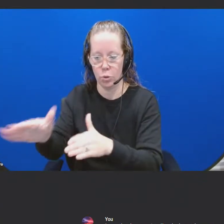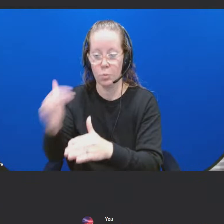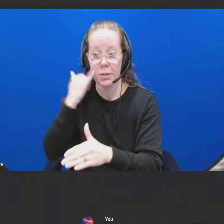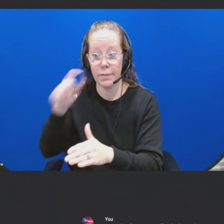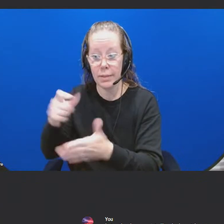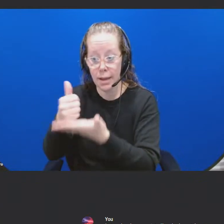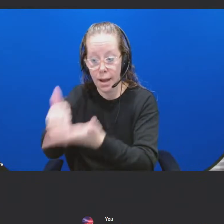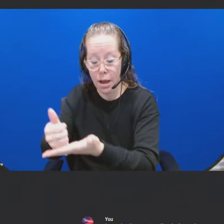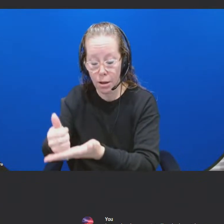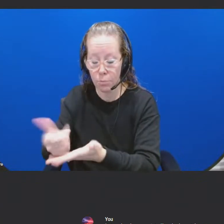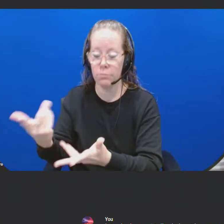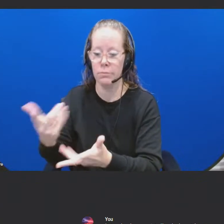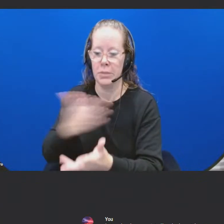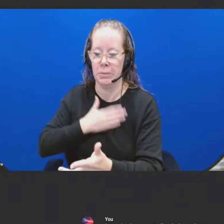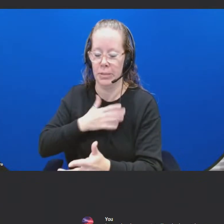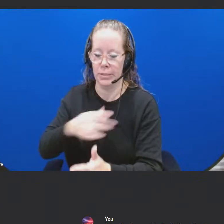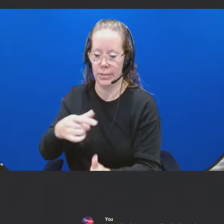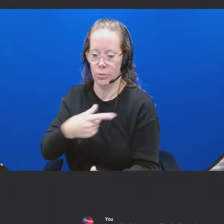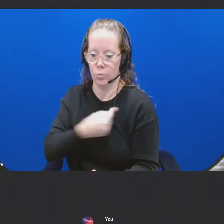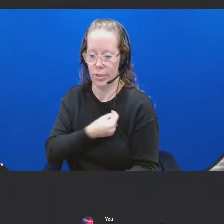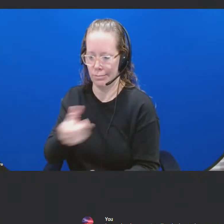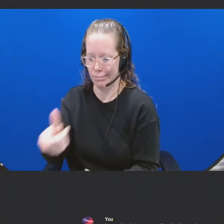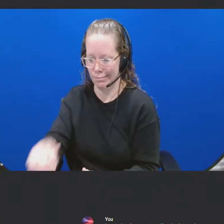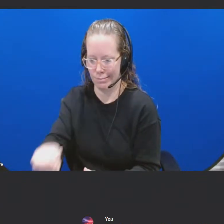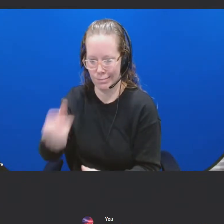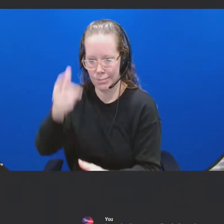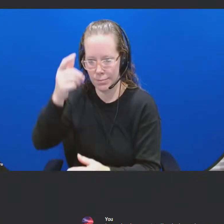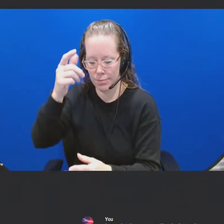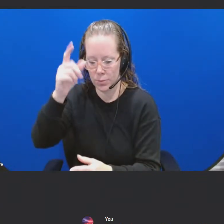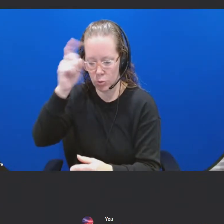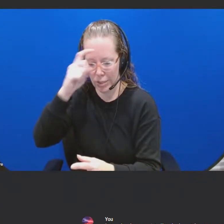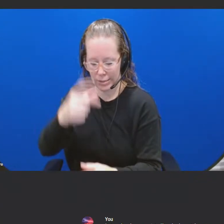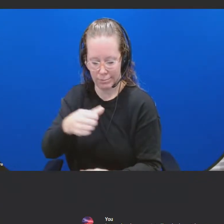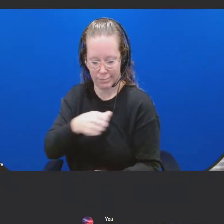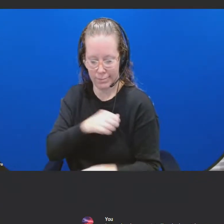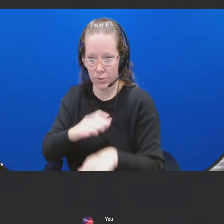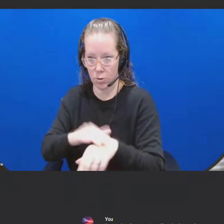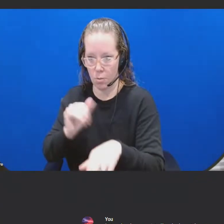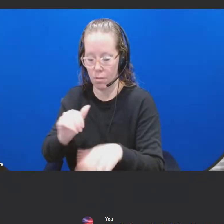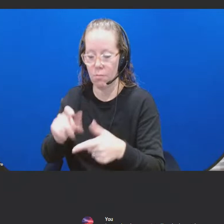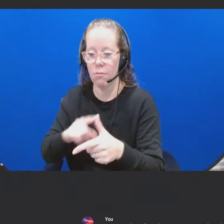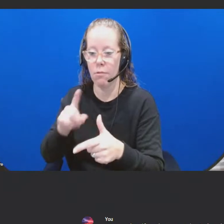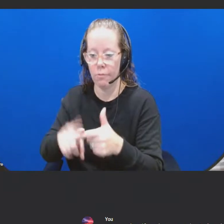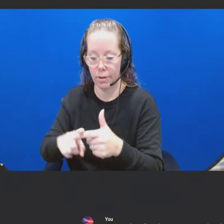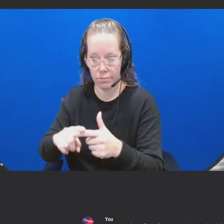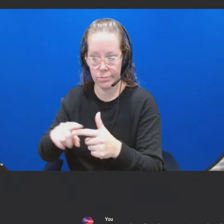building immediately. So I hope that answers your question.